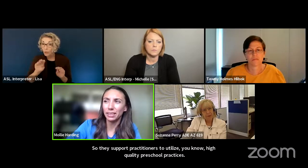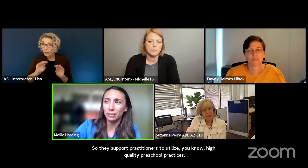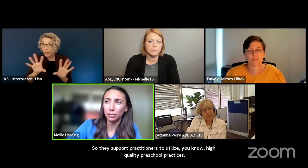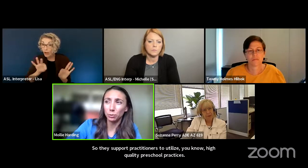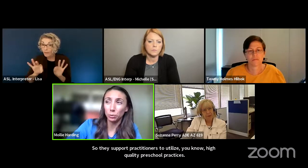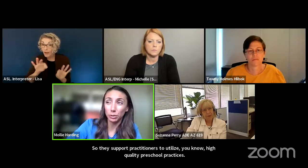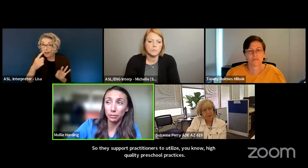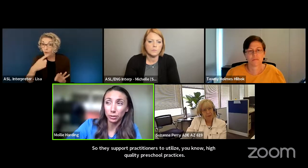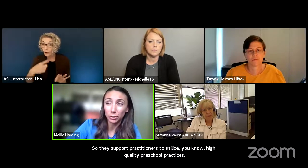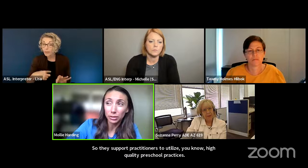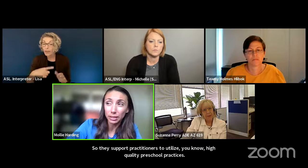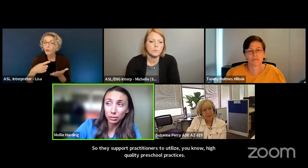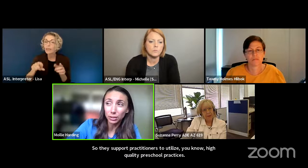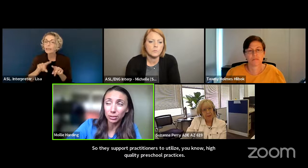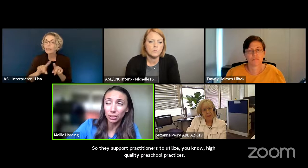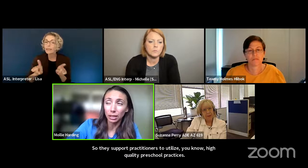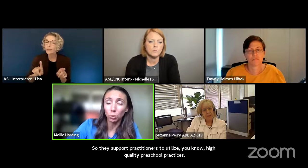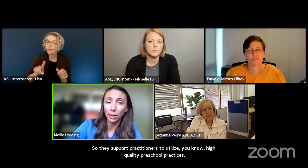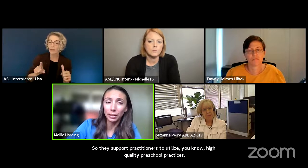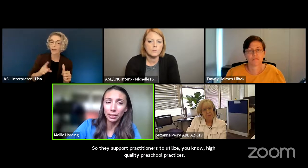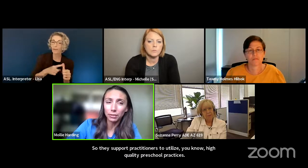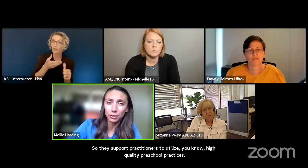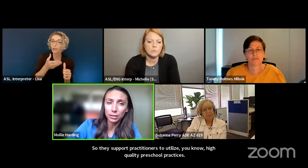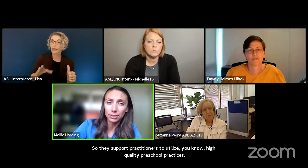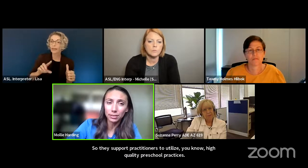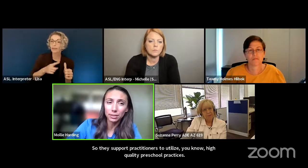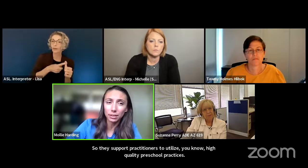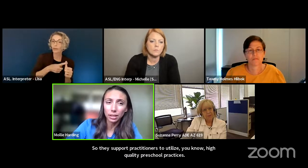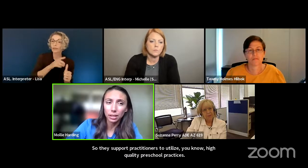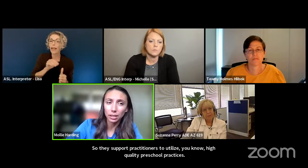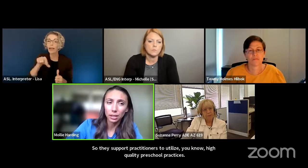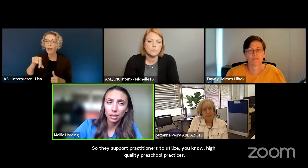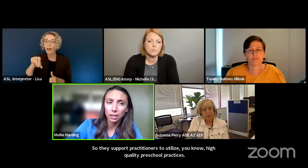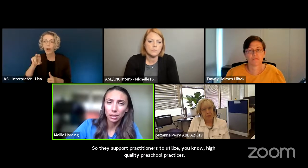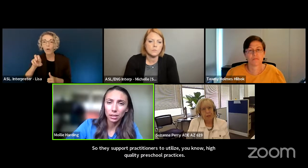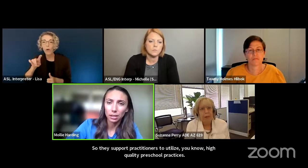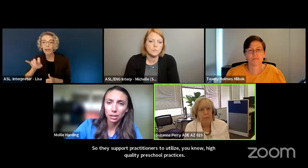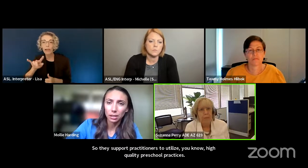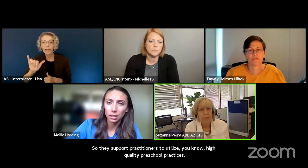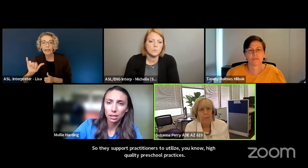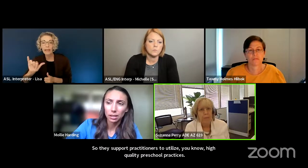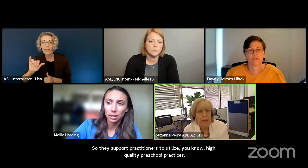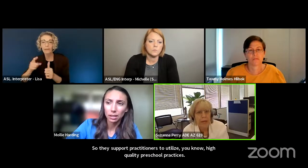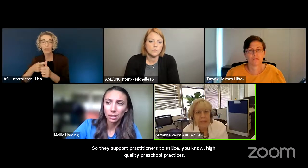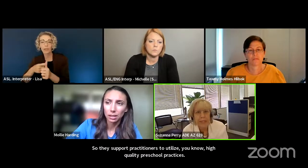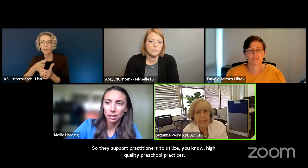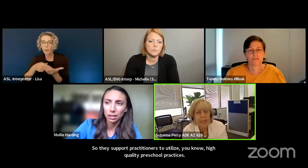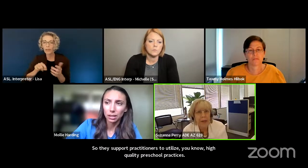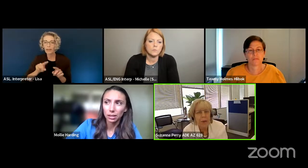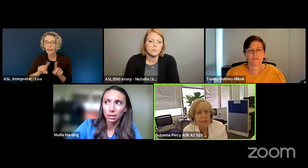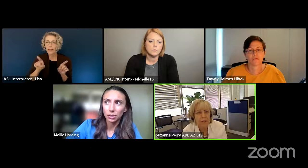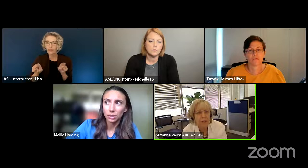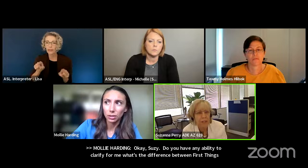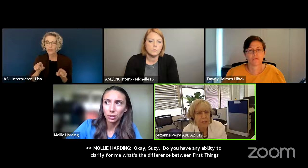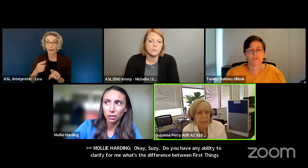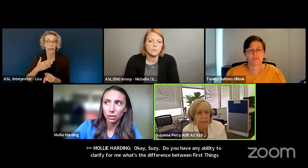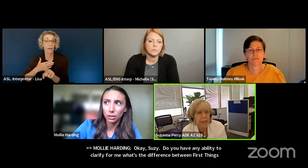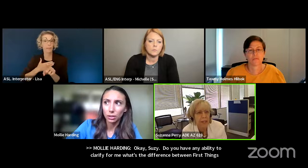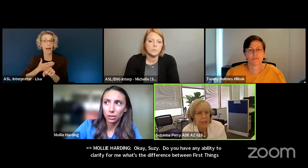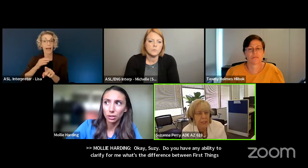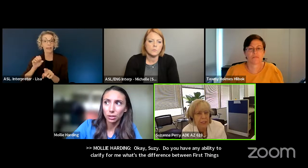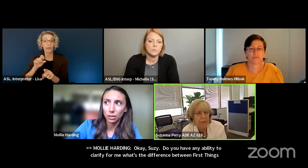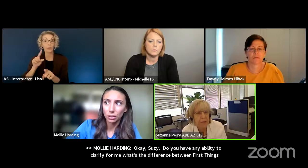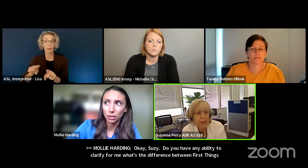for me what the difference between first things first and quality first is? My understanding is that Quality First is